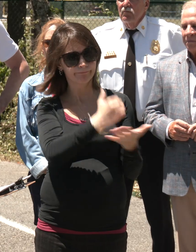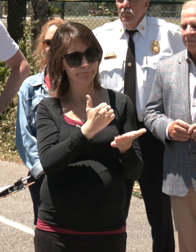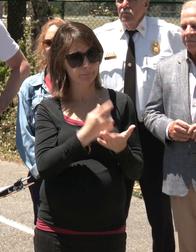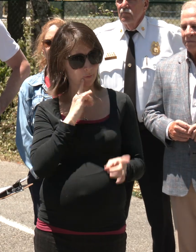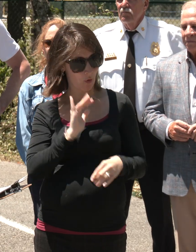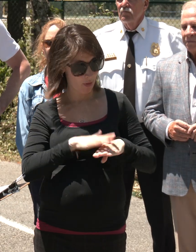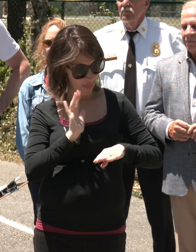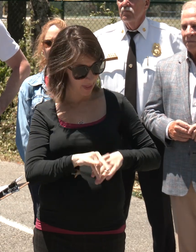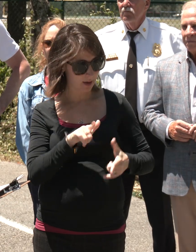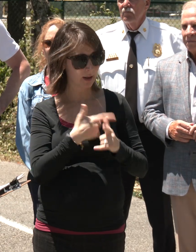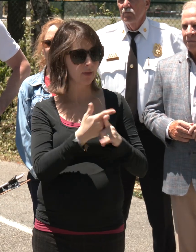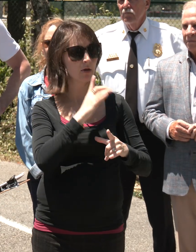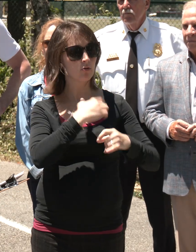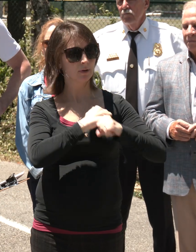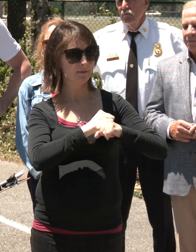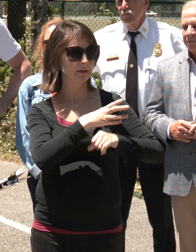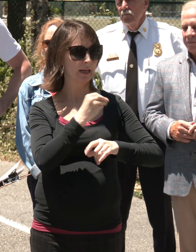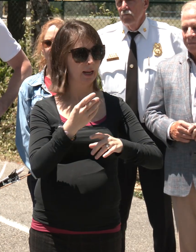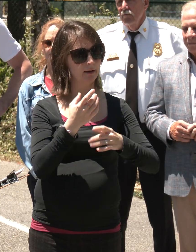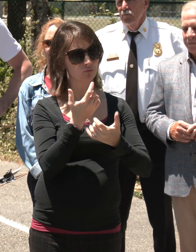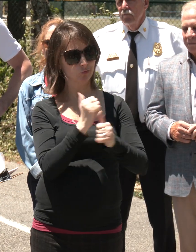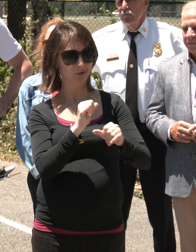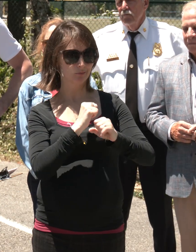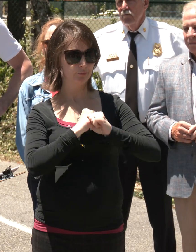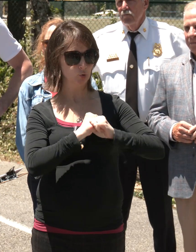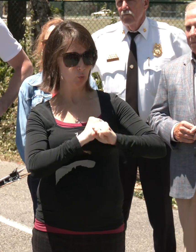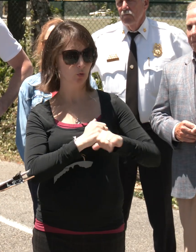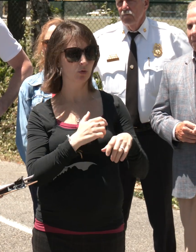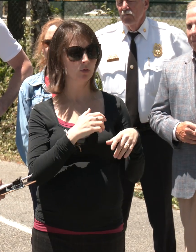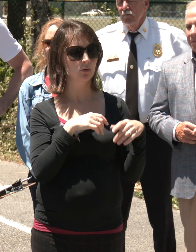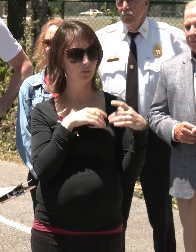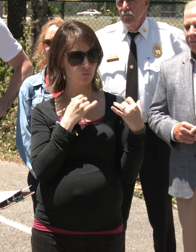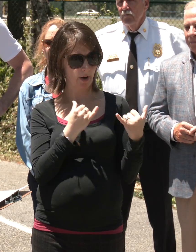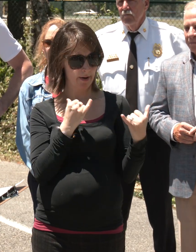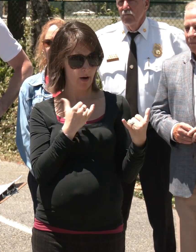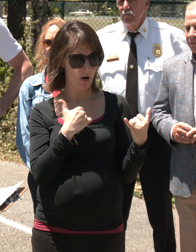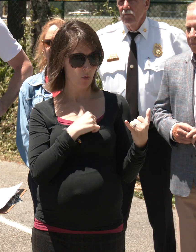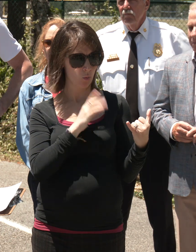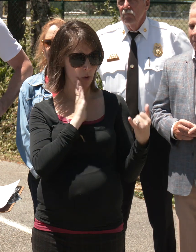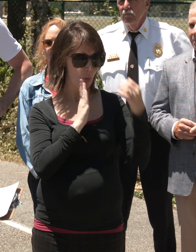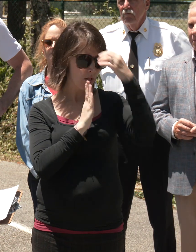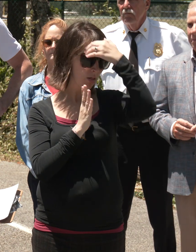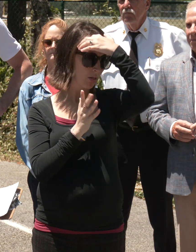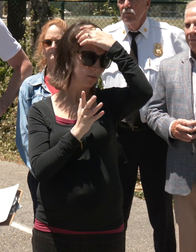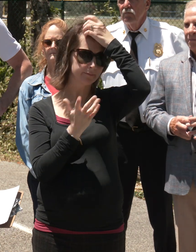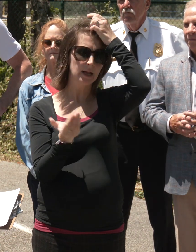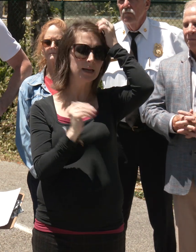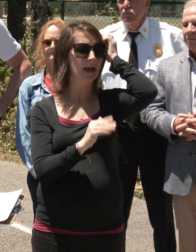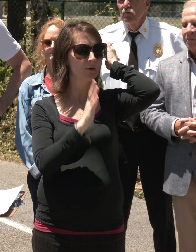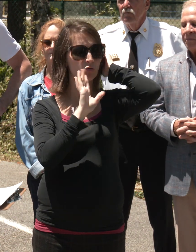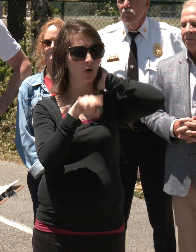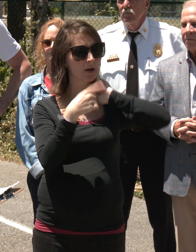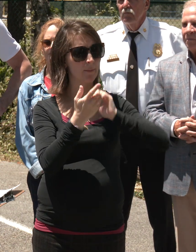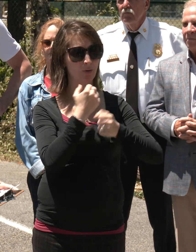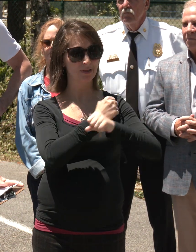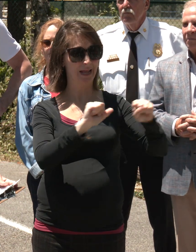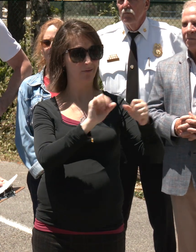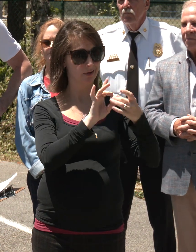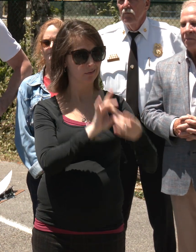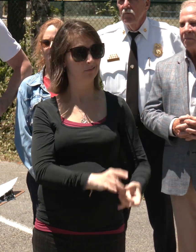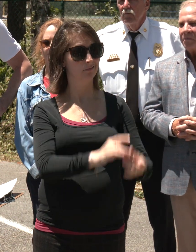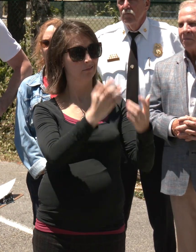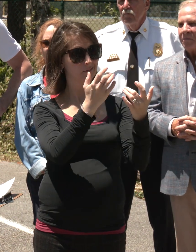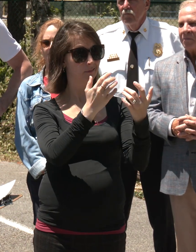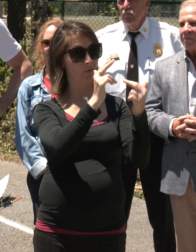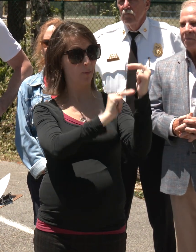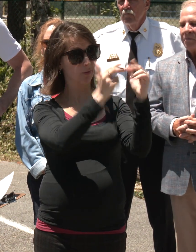about safety and securing, we are just about, again, it's just about safety of the buildings and securing the